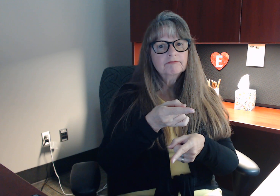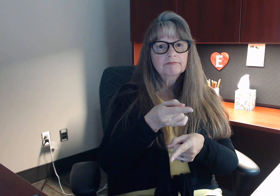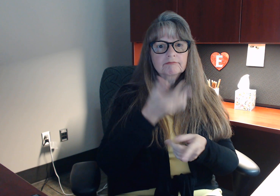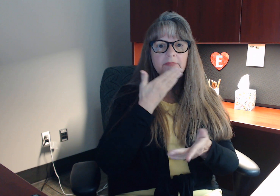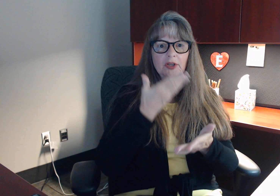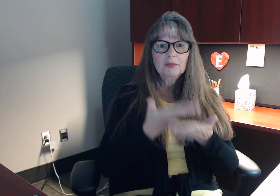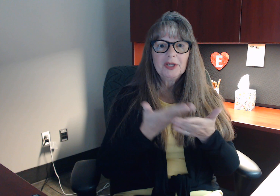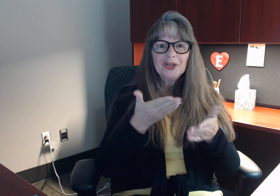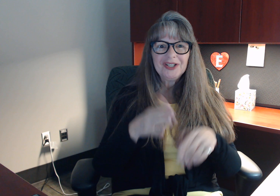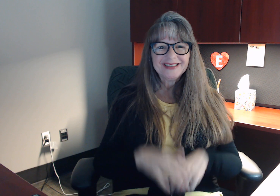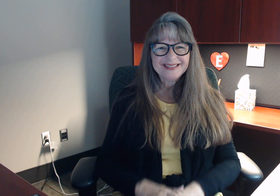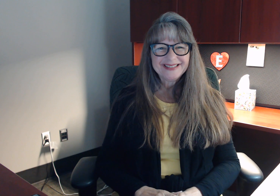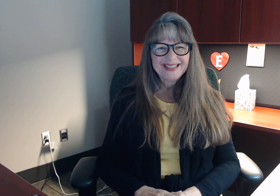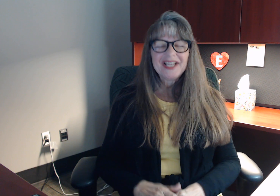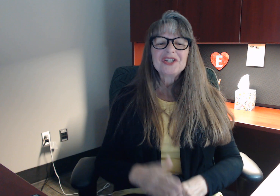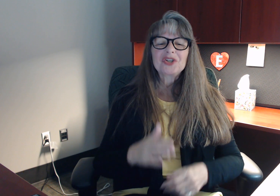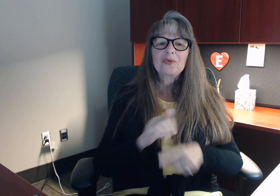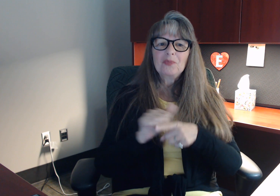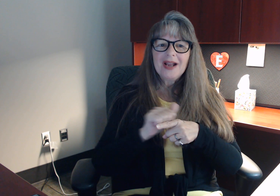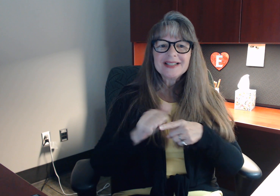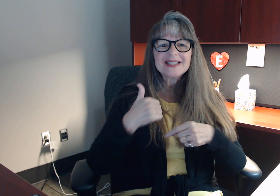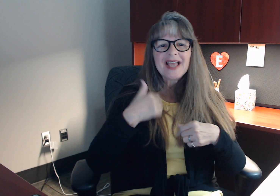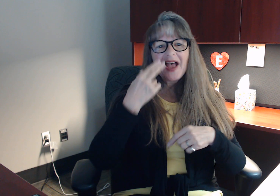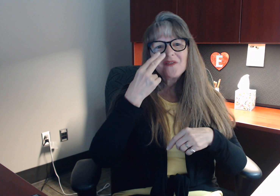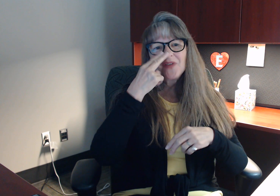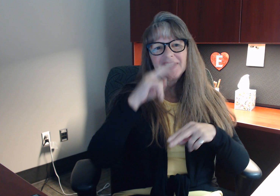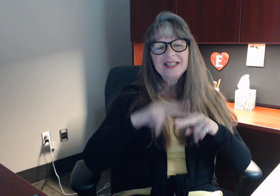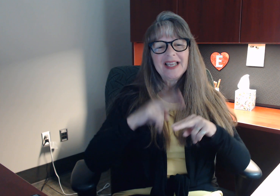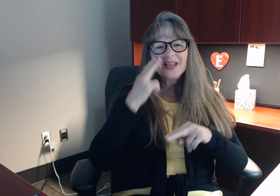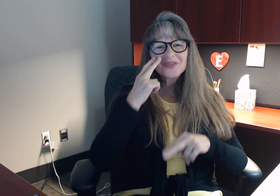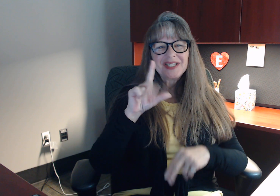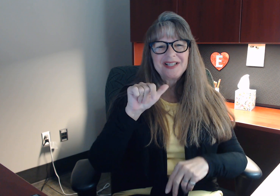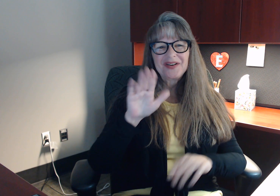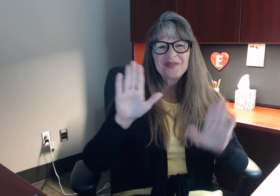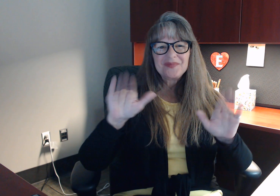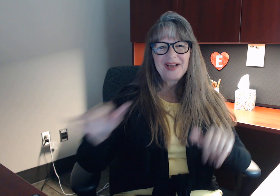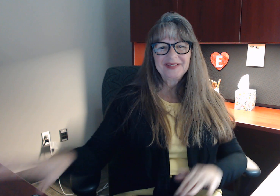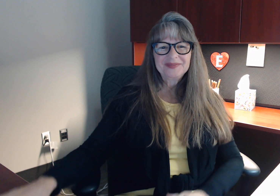it'll be good. So practice, have fun, and I'll see you later. Bye.